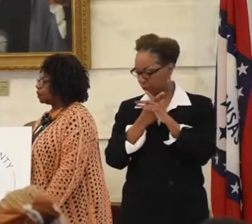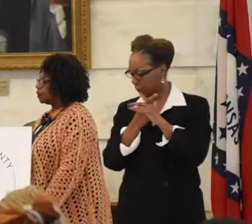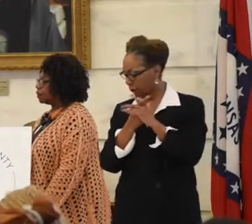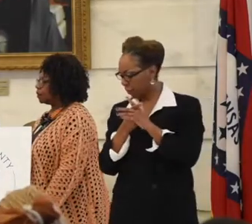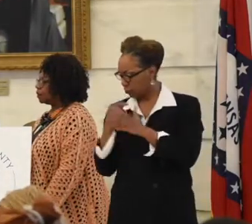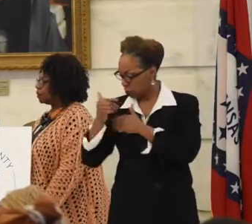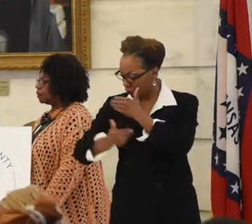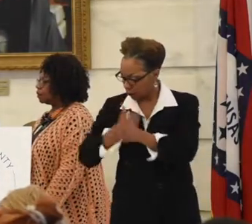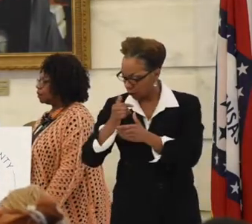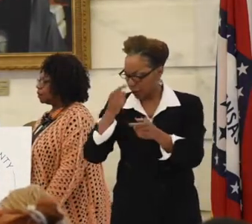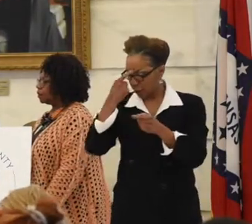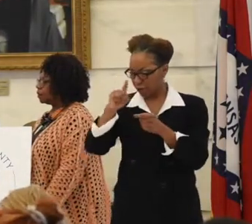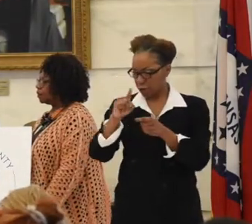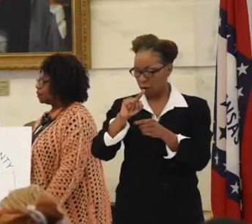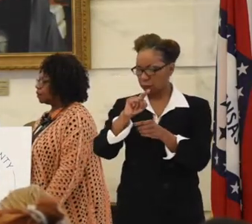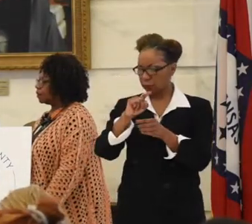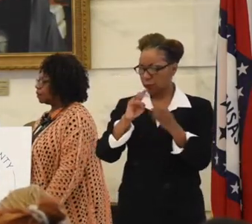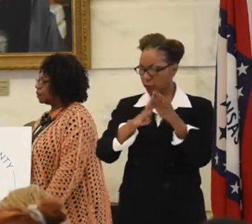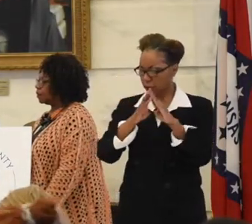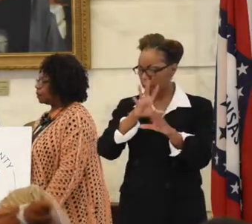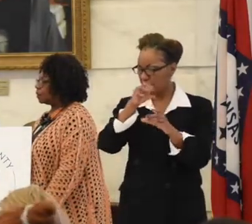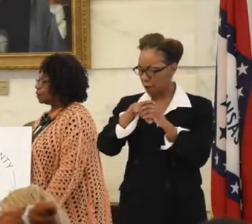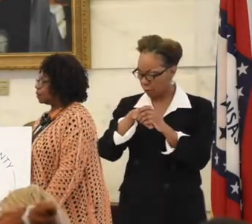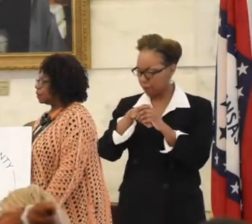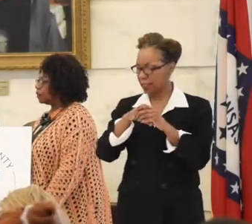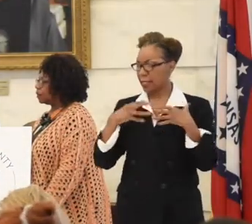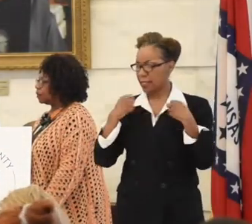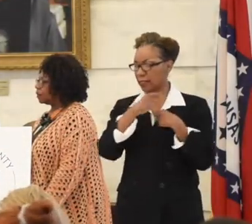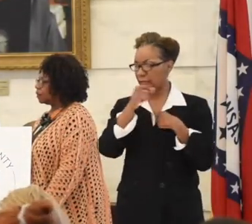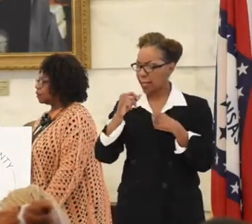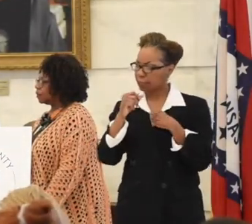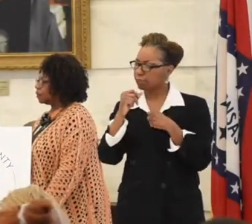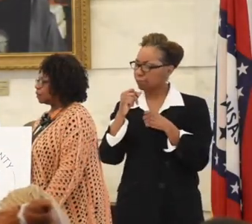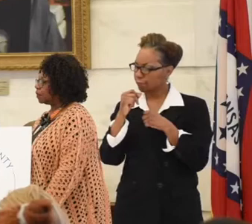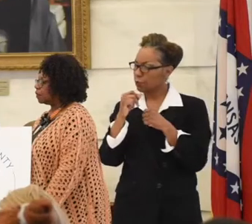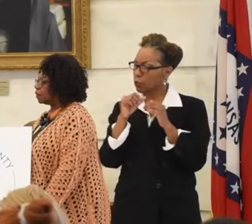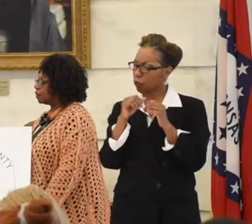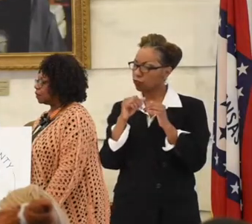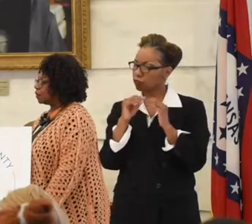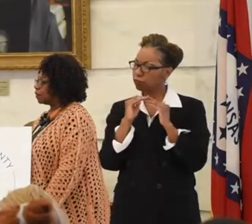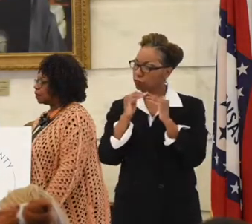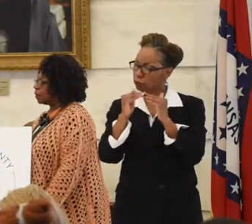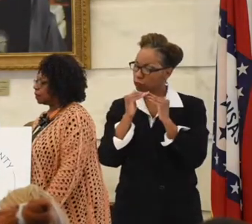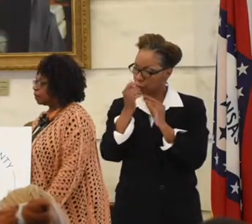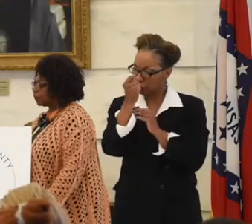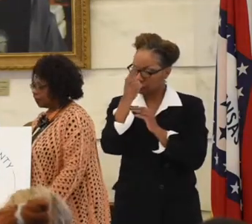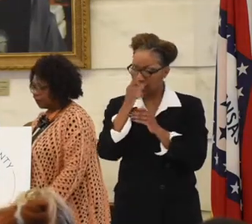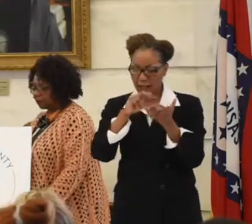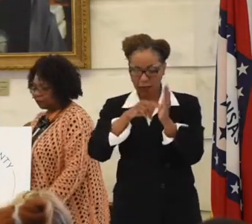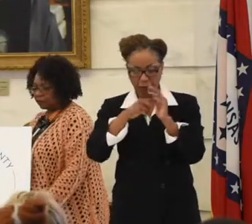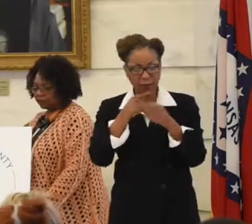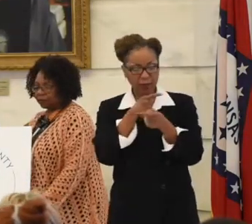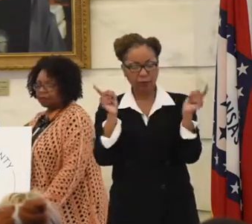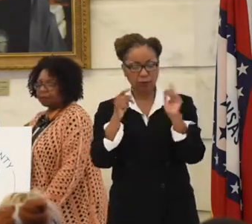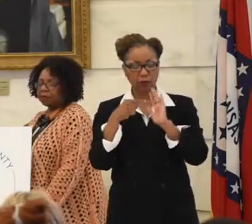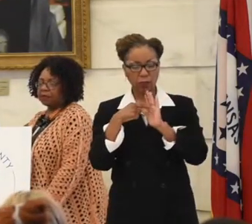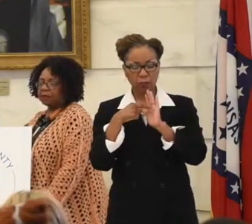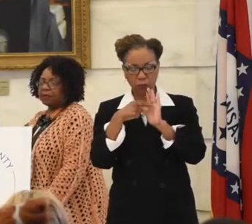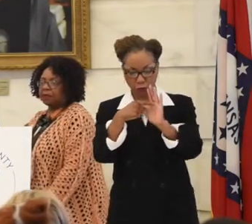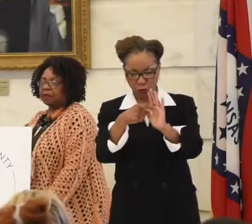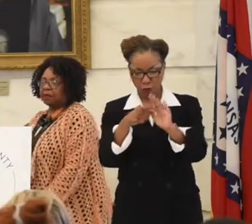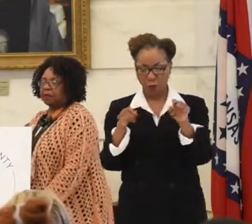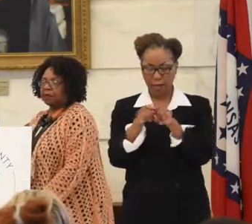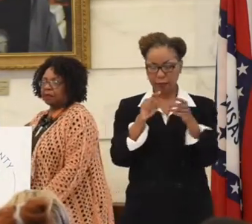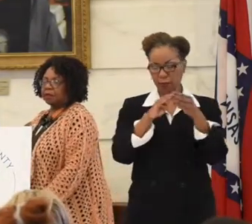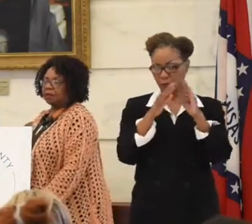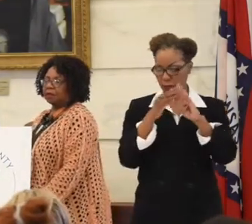forward towards community involvement, healing, and mutual understanding. The purpose of the announcements was to show that as